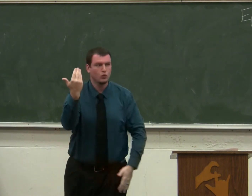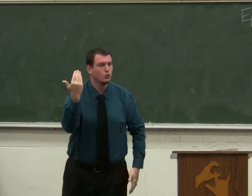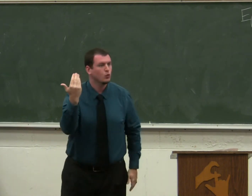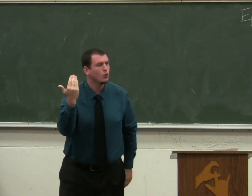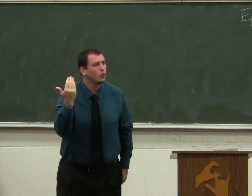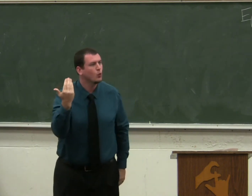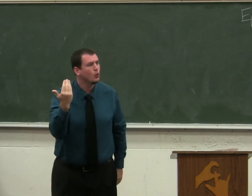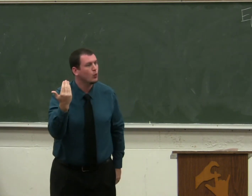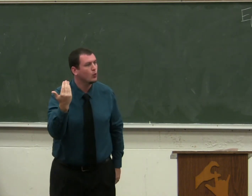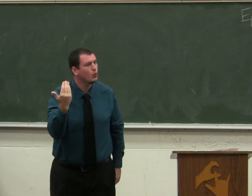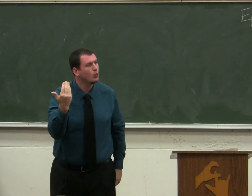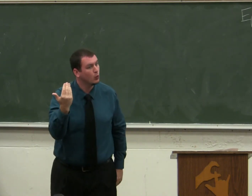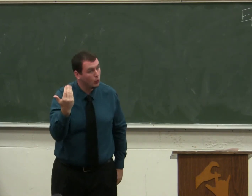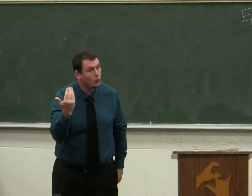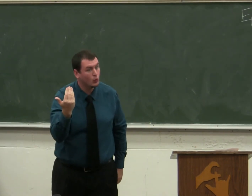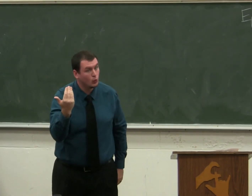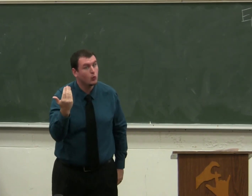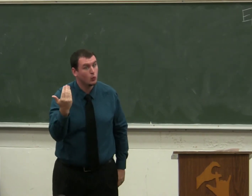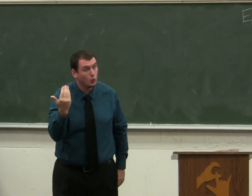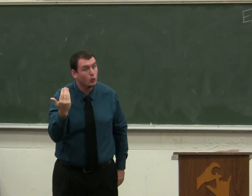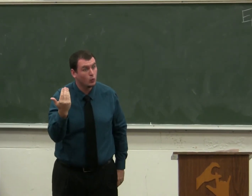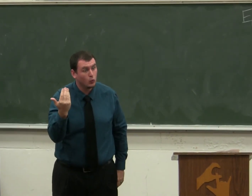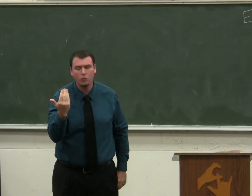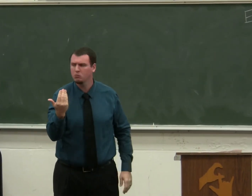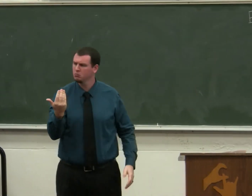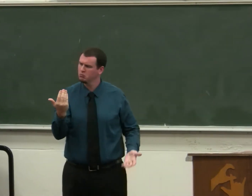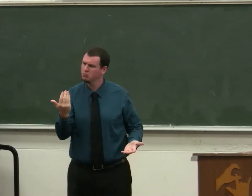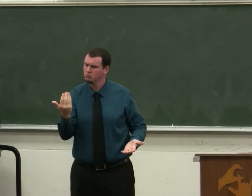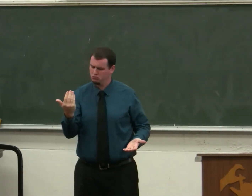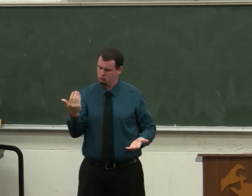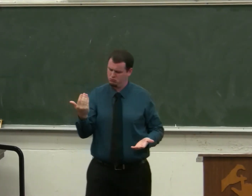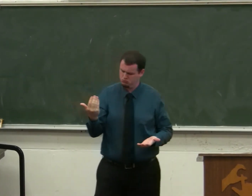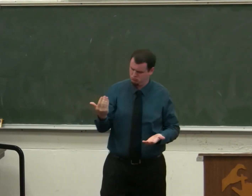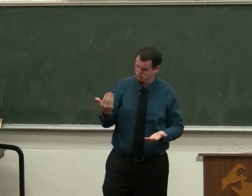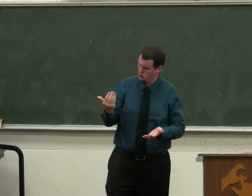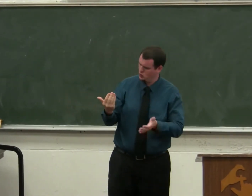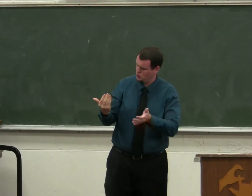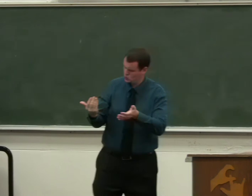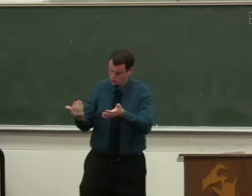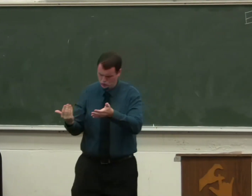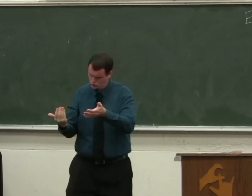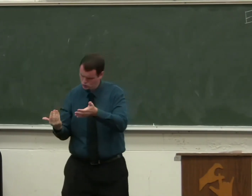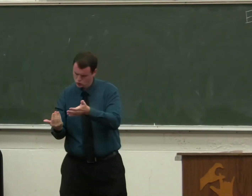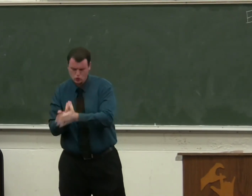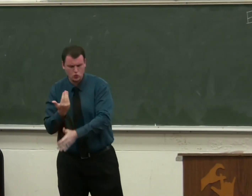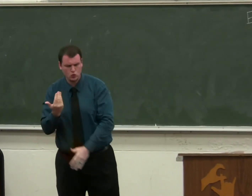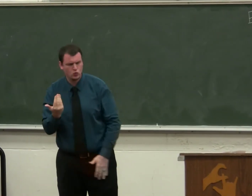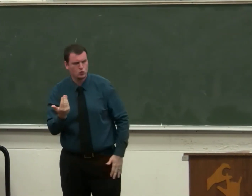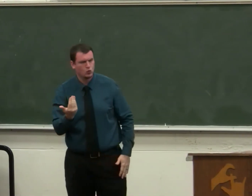So we should be like new.